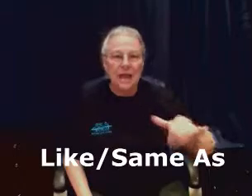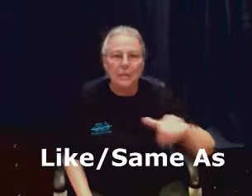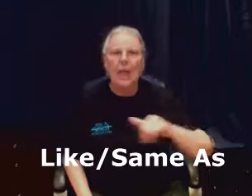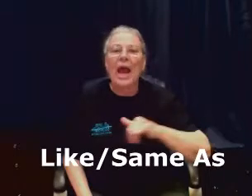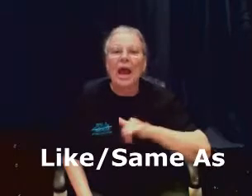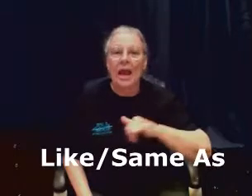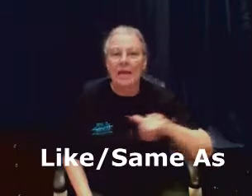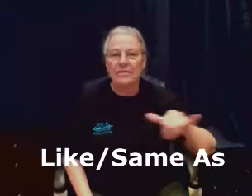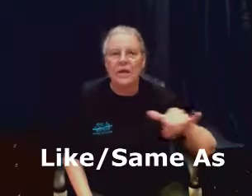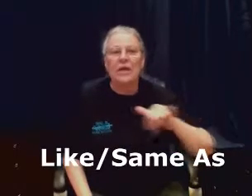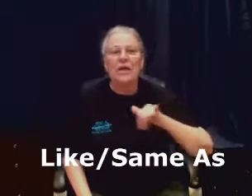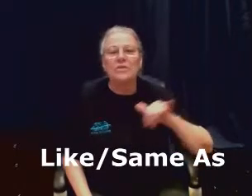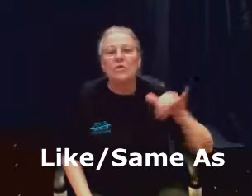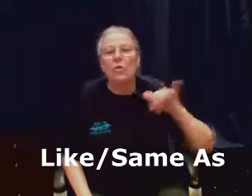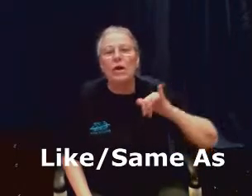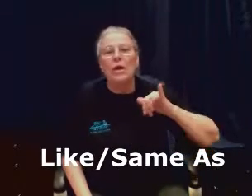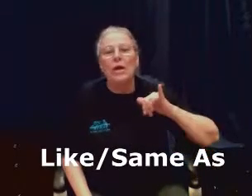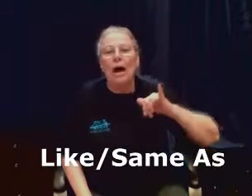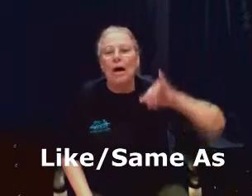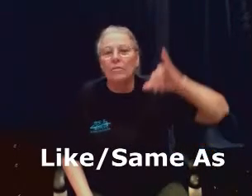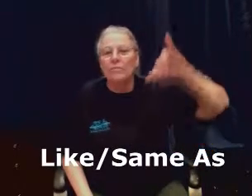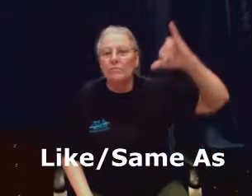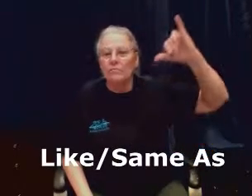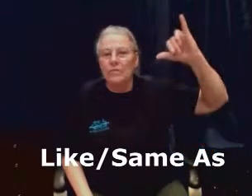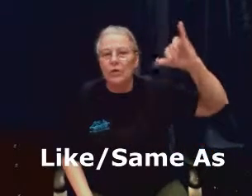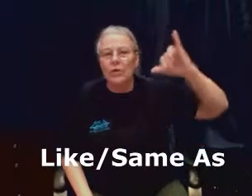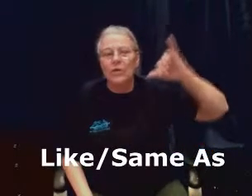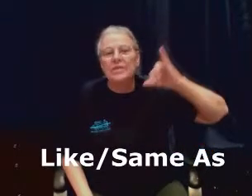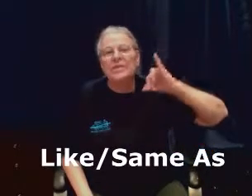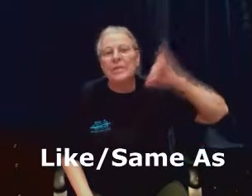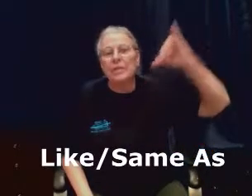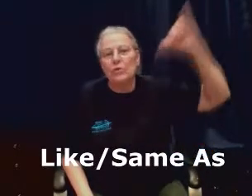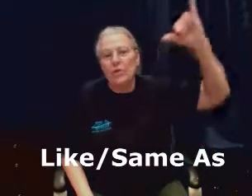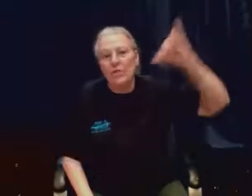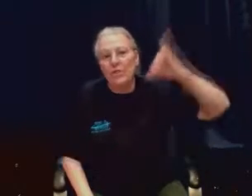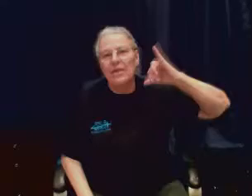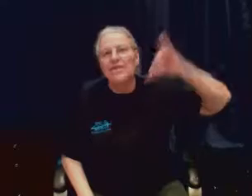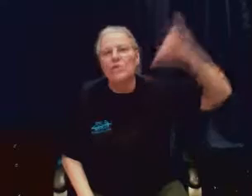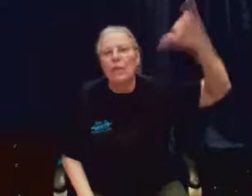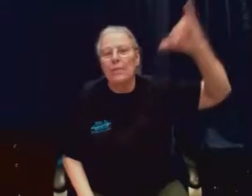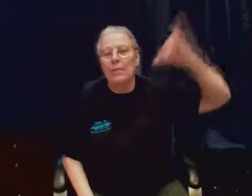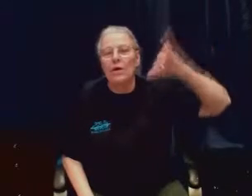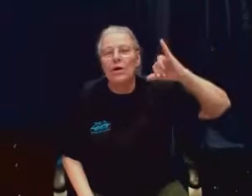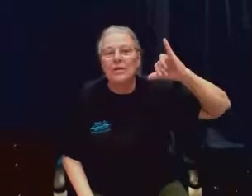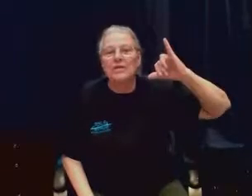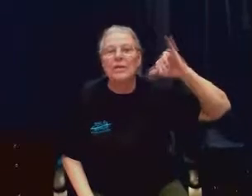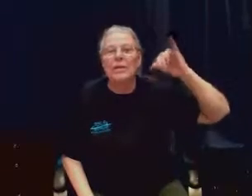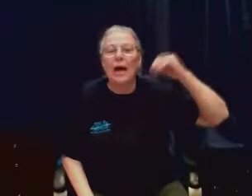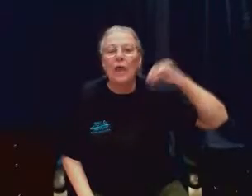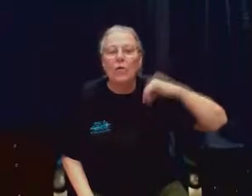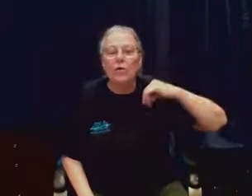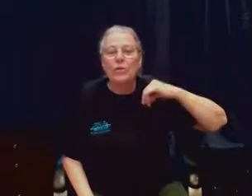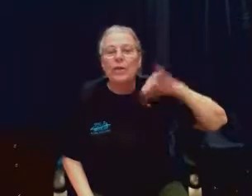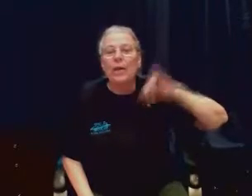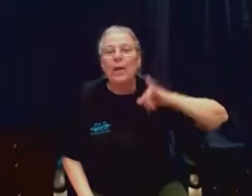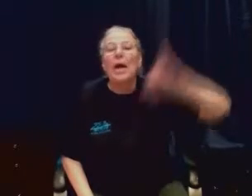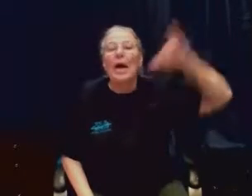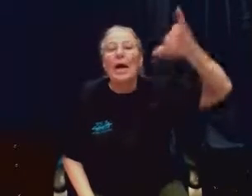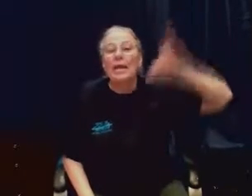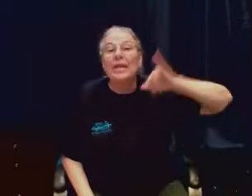same as. And so you're going to see me do it this way because I'm going to become